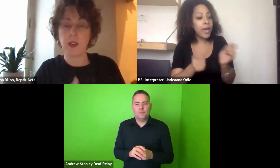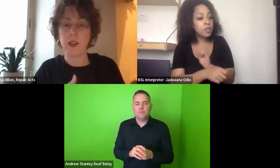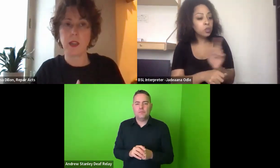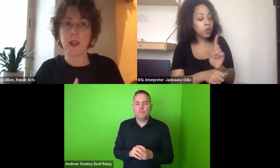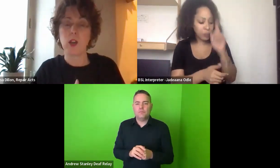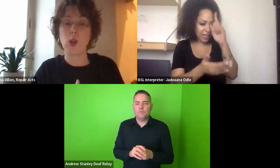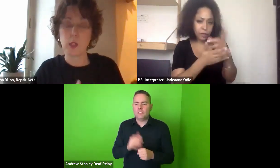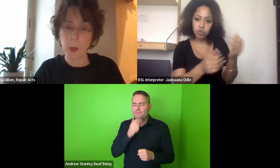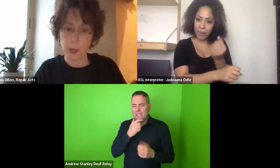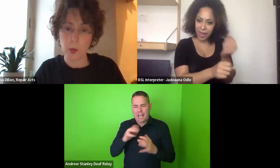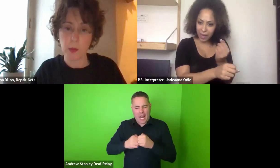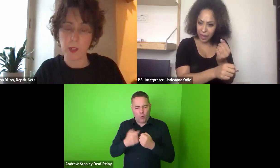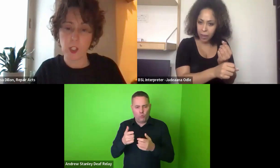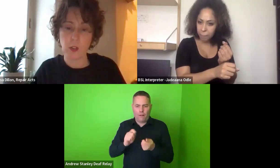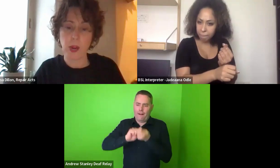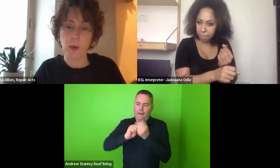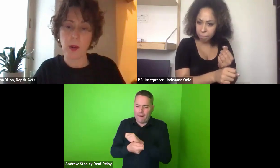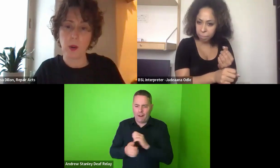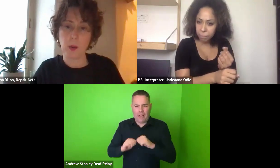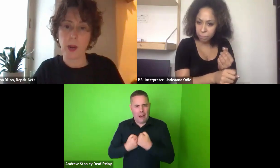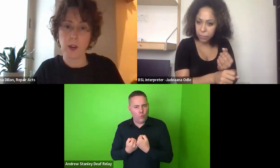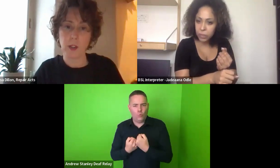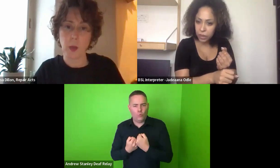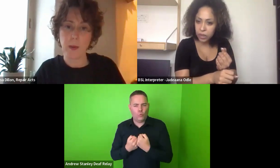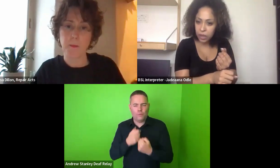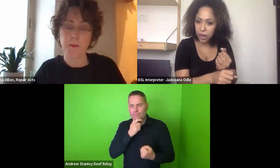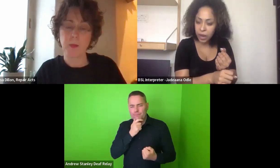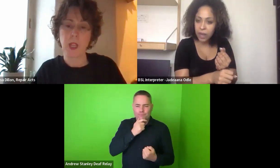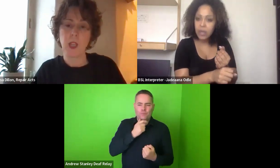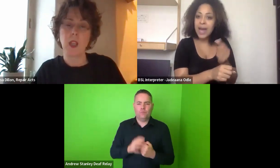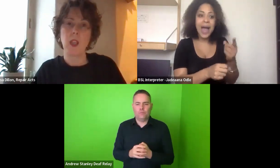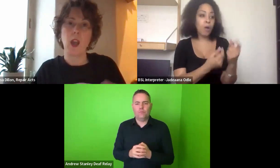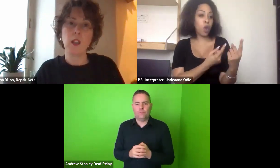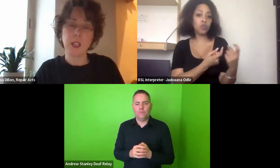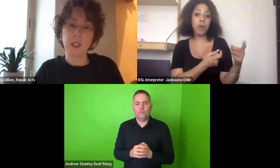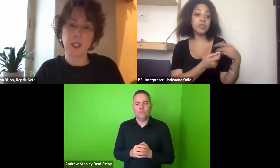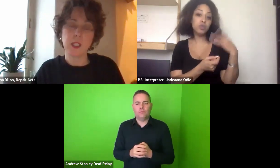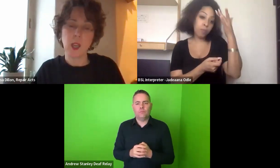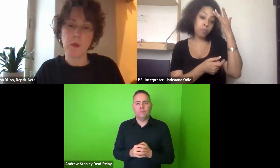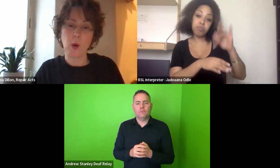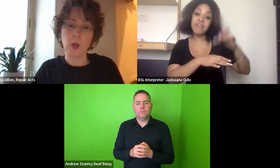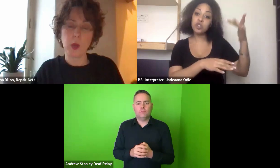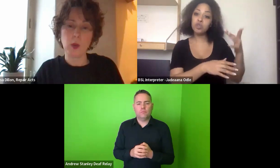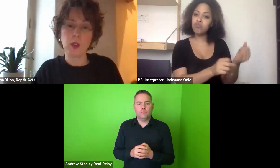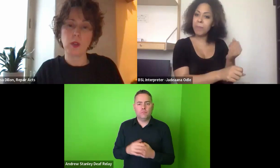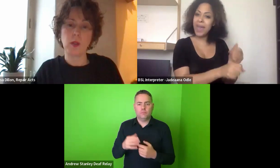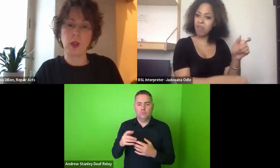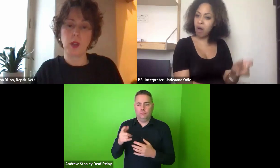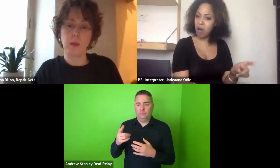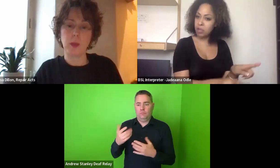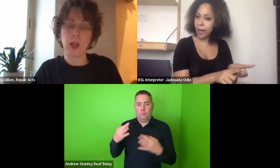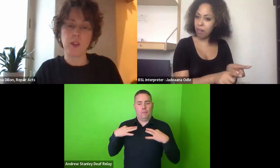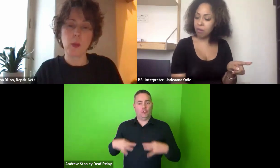repaired and how close you might be to a professional repairer as well. Alongside this type of work, we